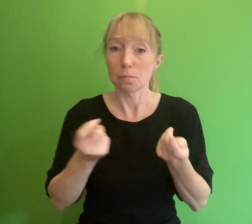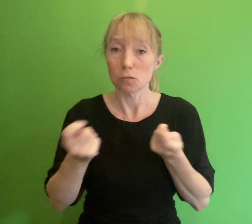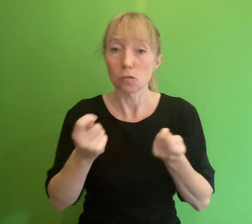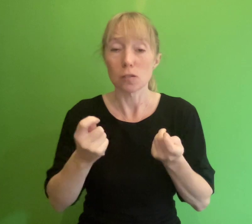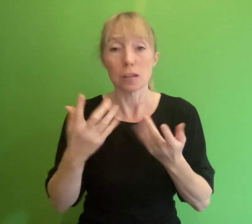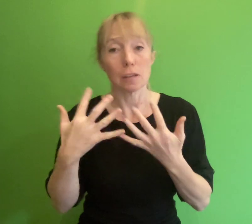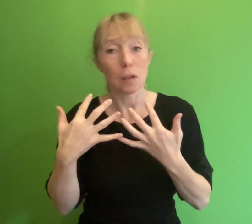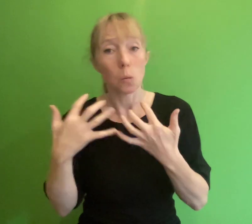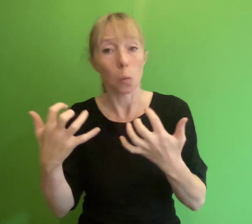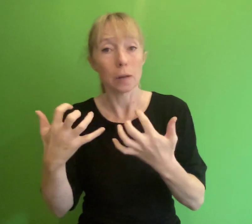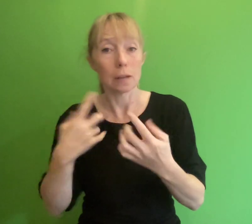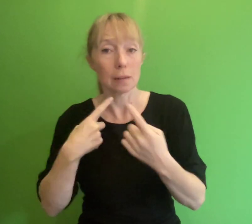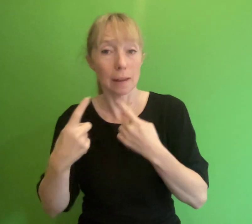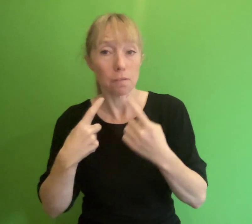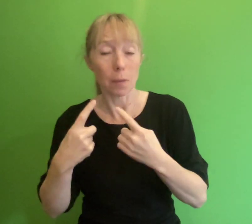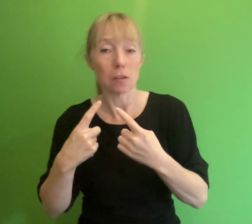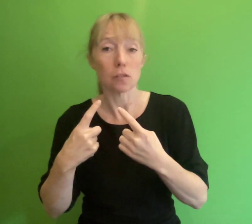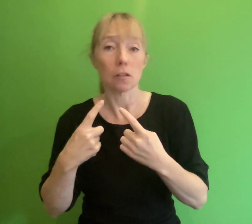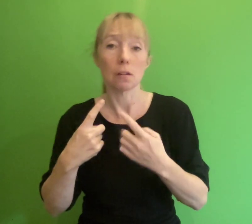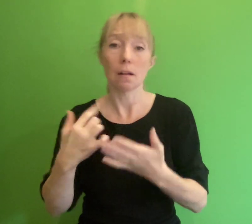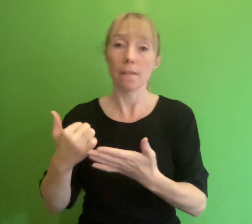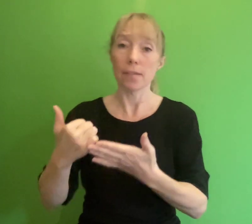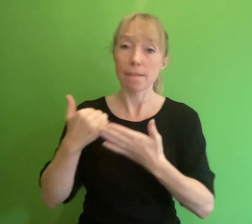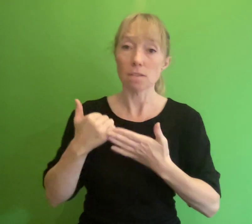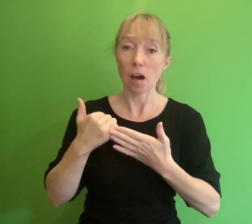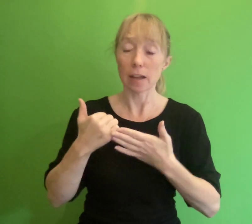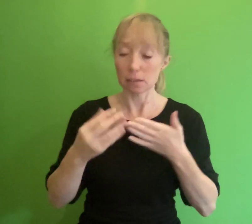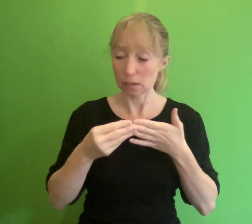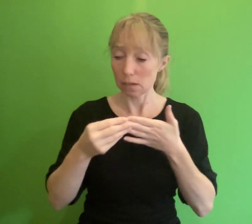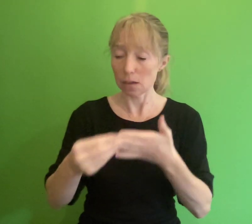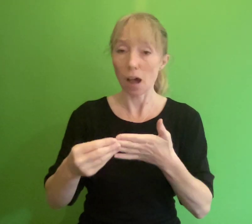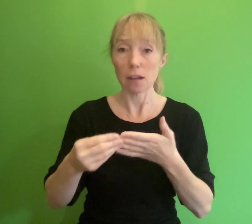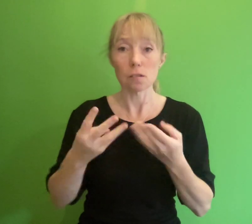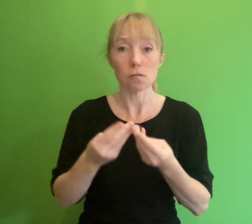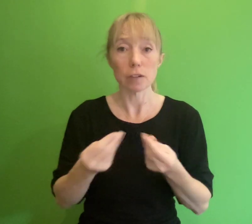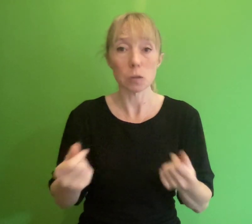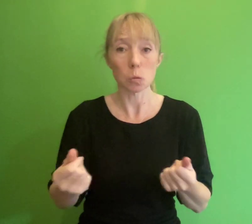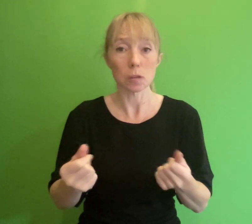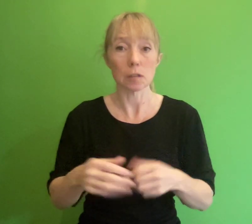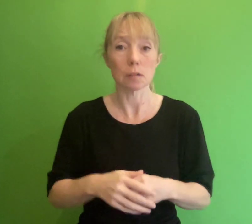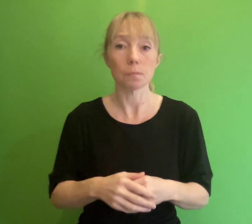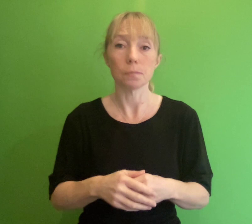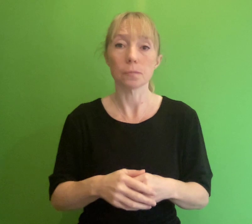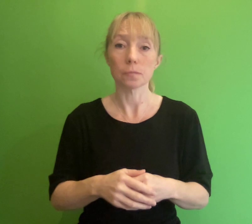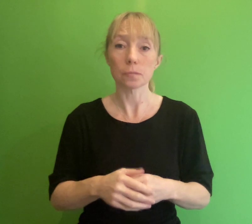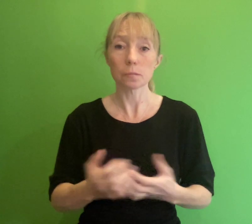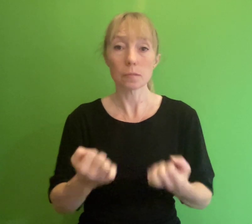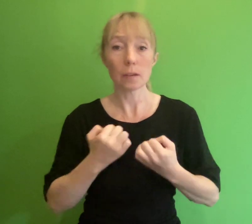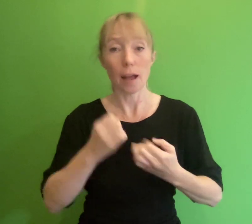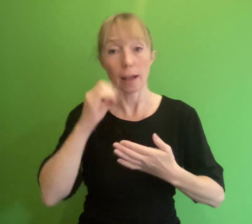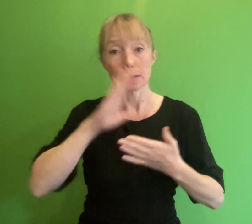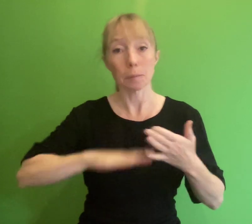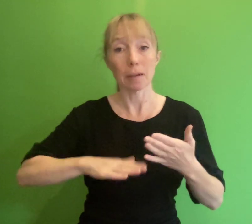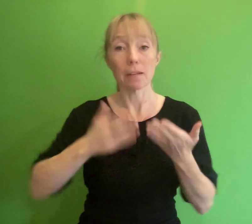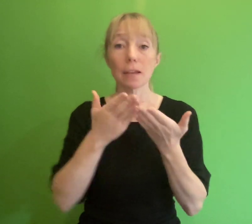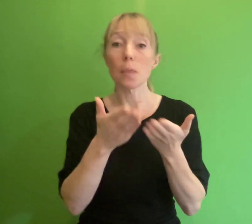information, advice and guidance resources. From our experiences in the wider sector, it is clear